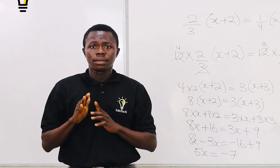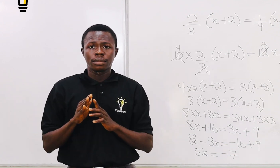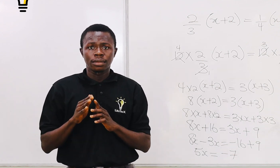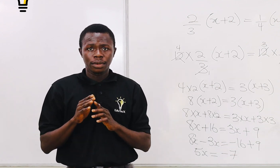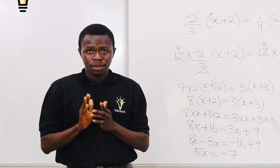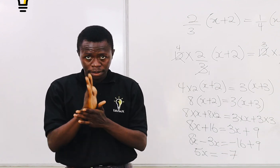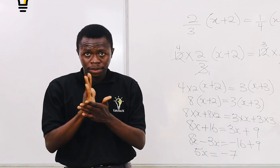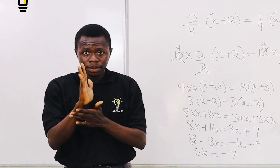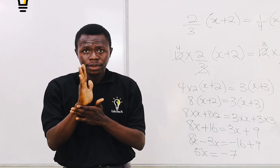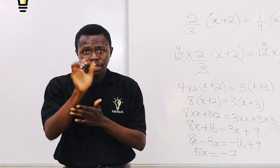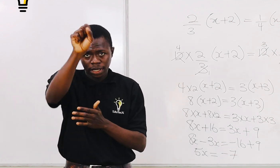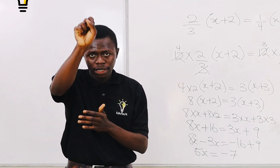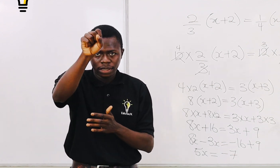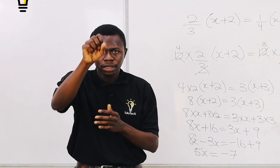So let's try and do the division.